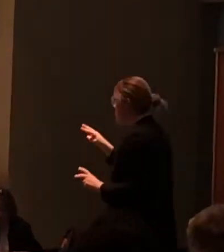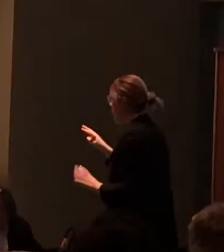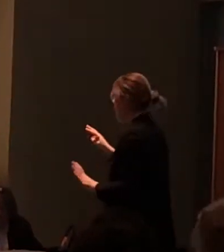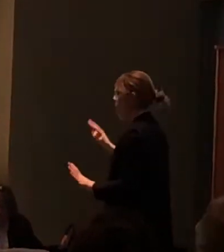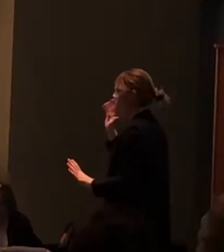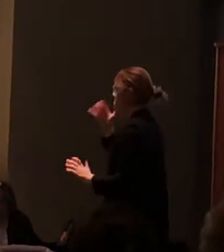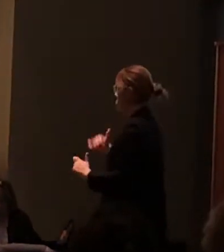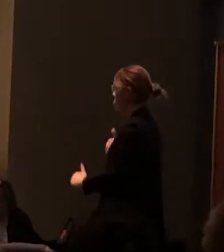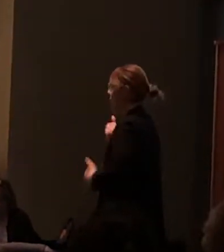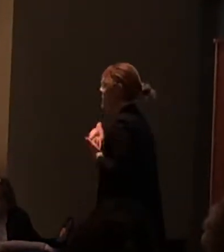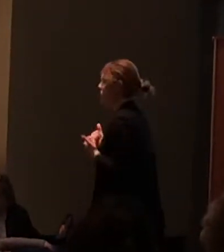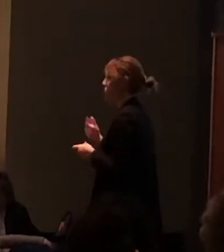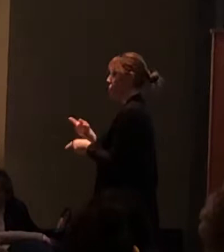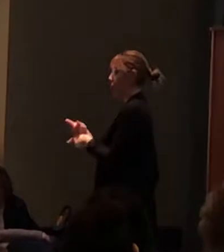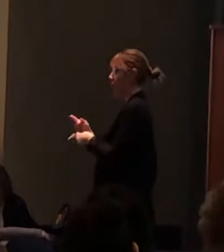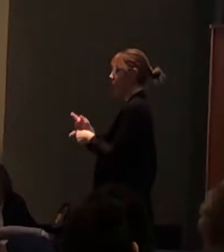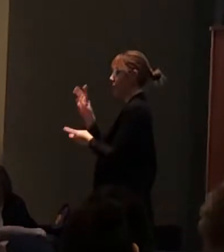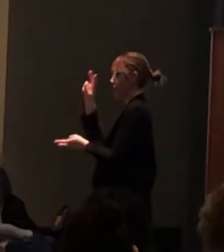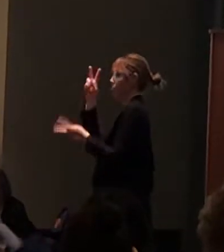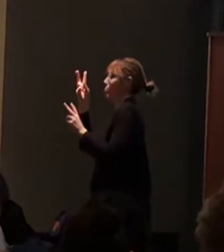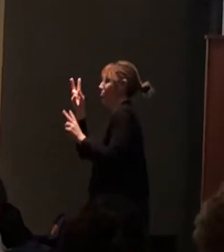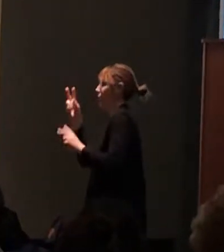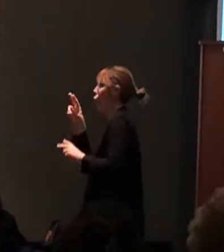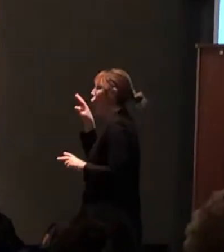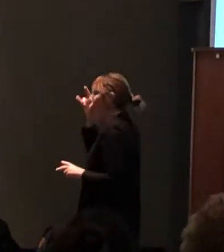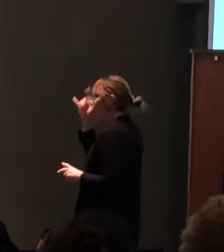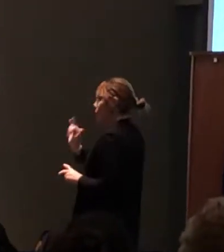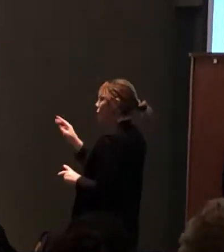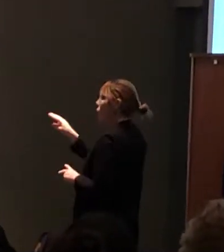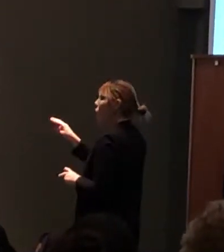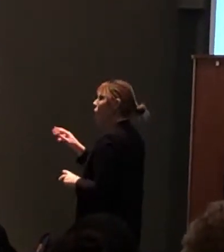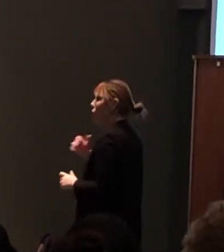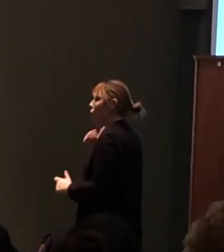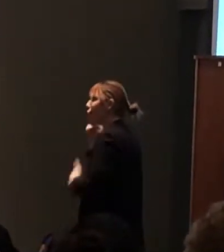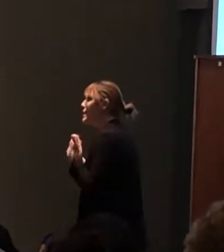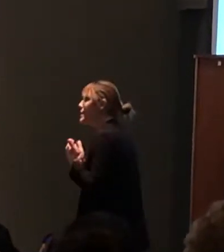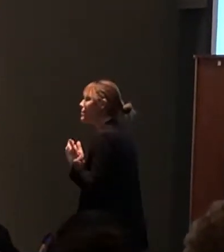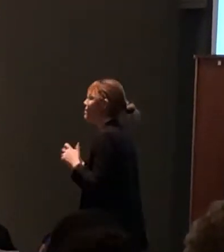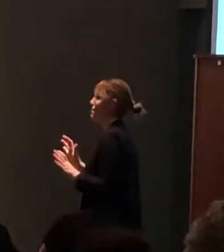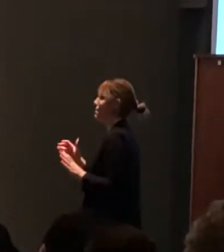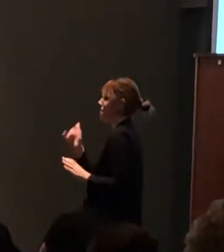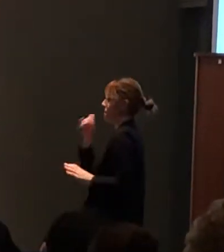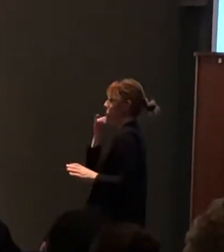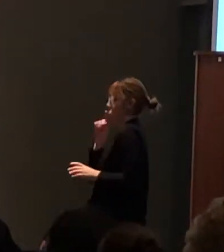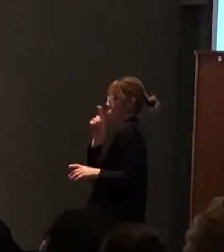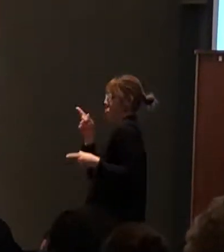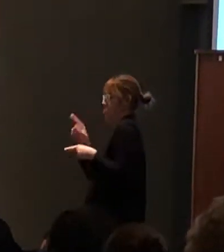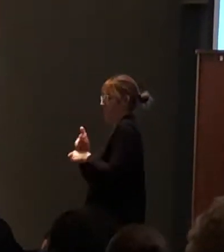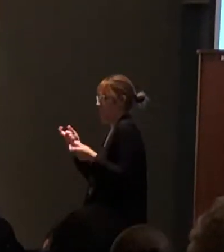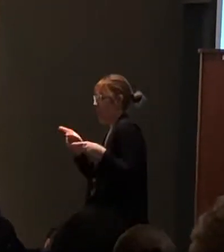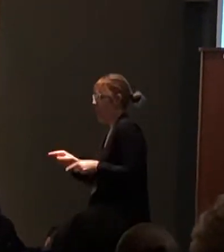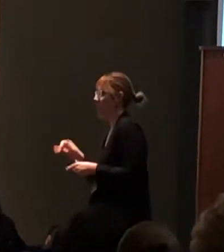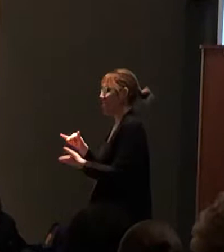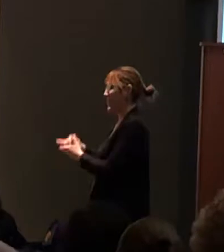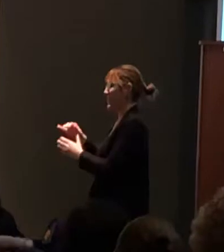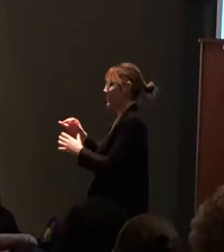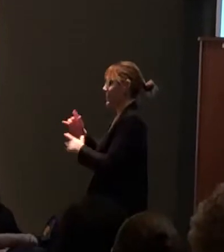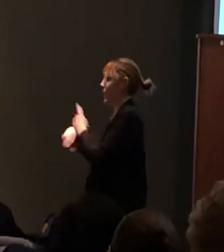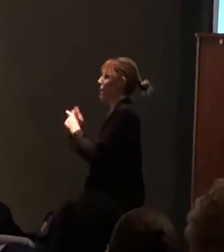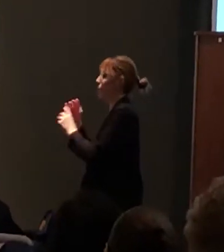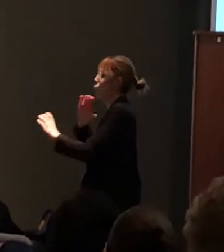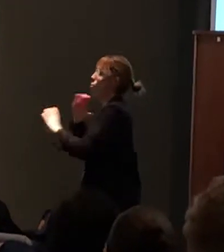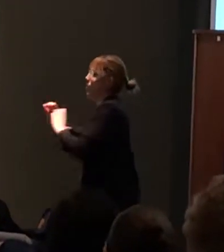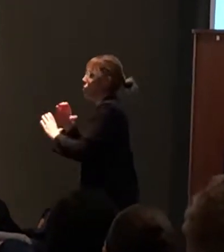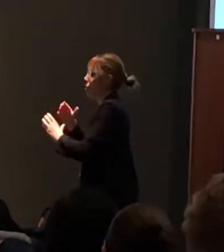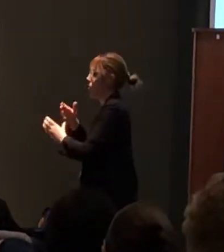being aggressive, right? Yeah, it looks like they're being aggressive. But in actuality, that is a form of communication,